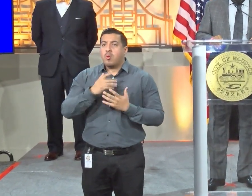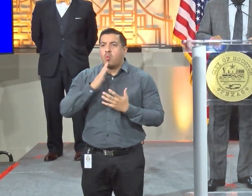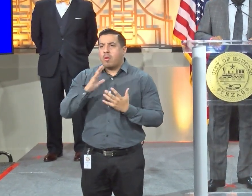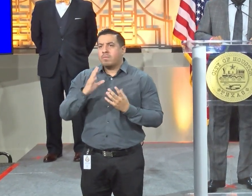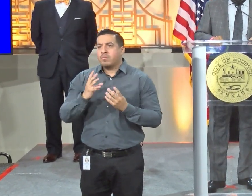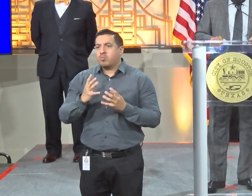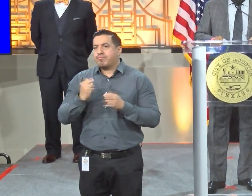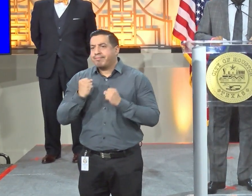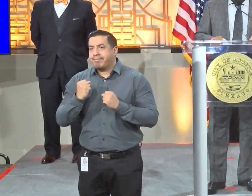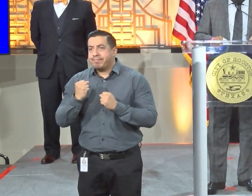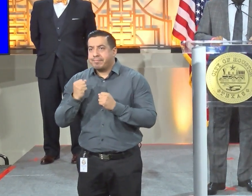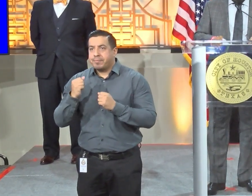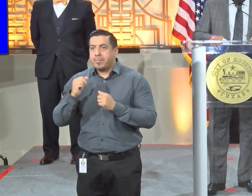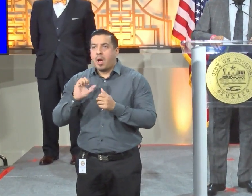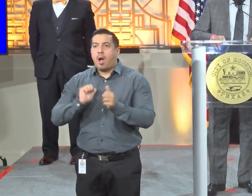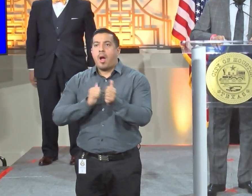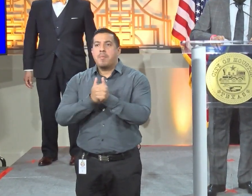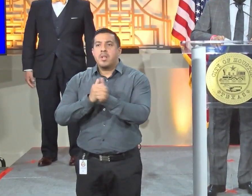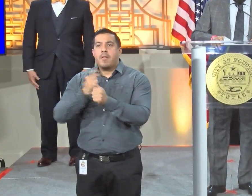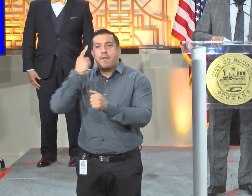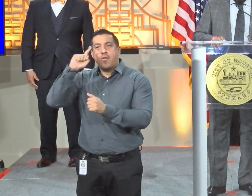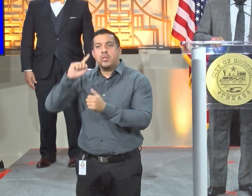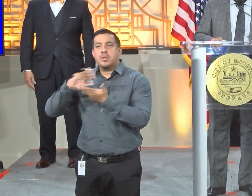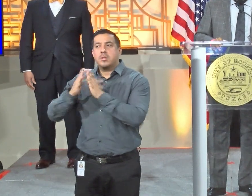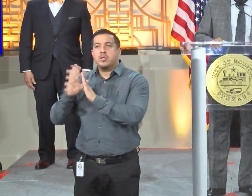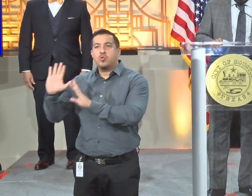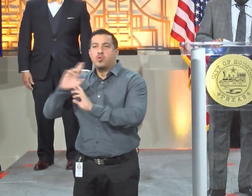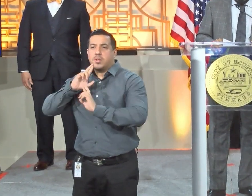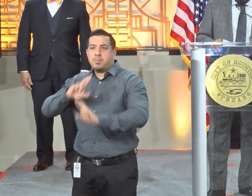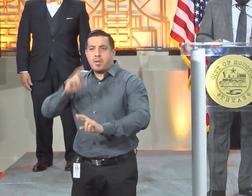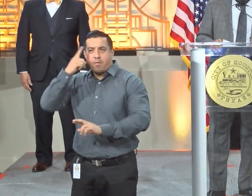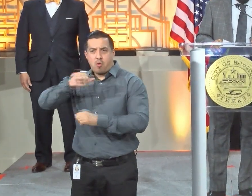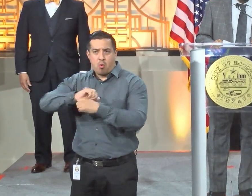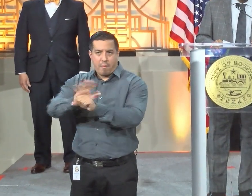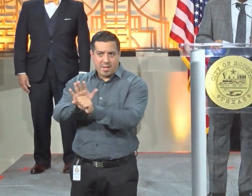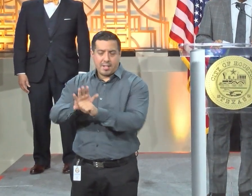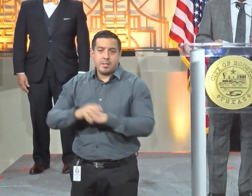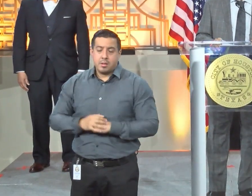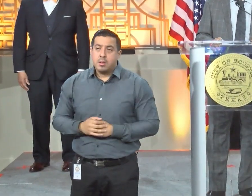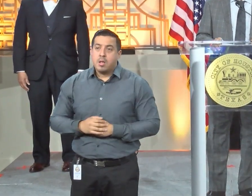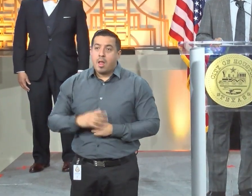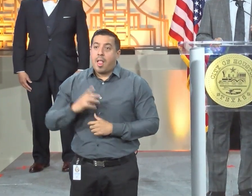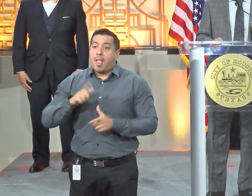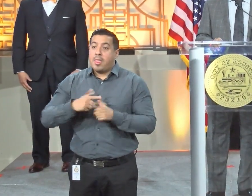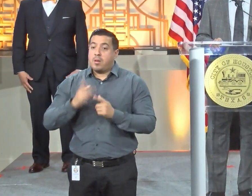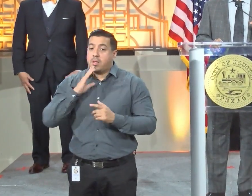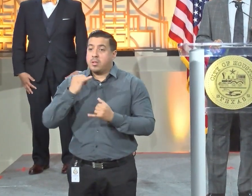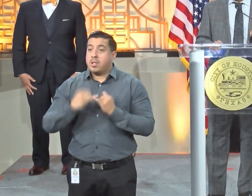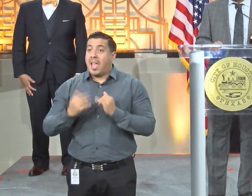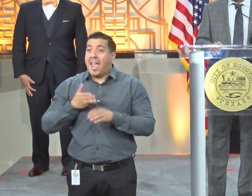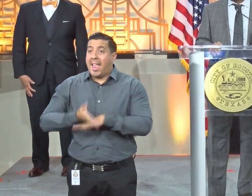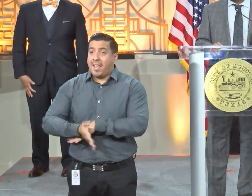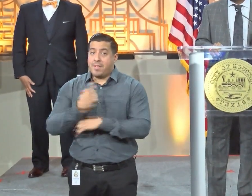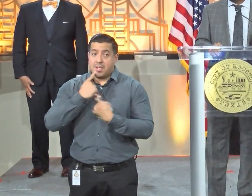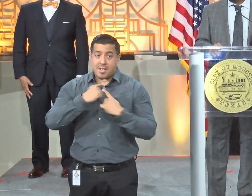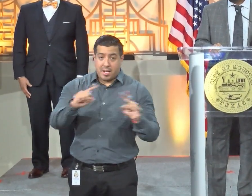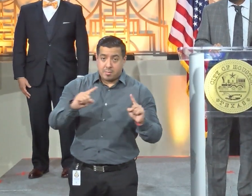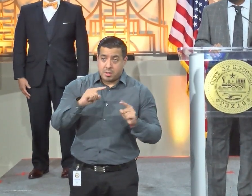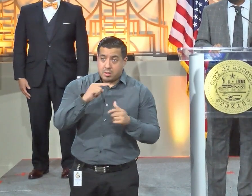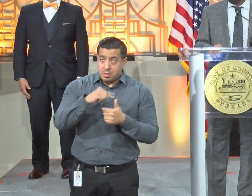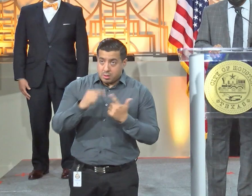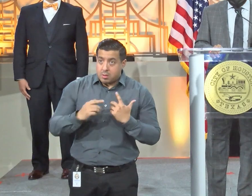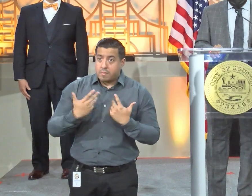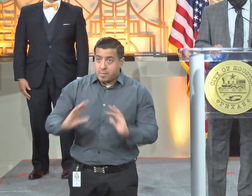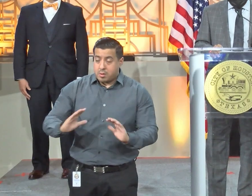update on the city's response to COVID-19, and we will end, in fact, after the announcements